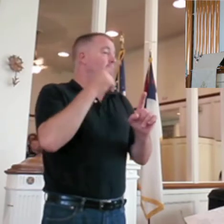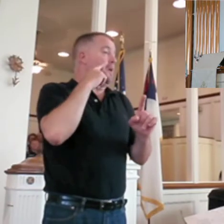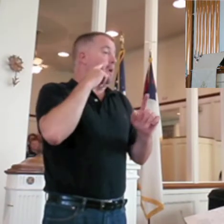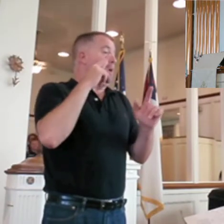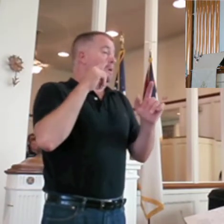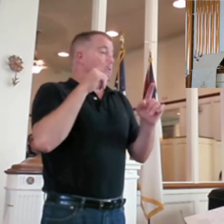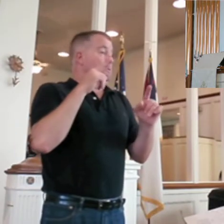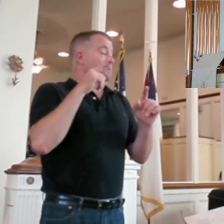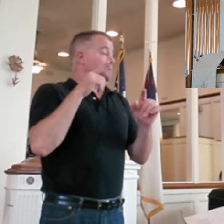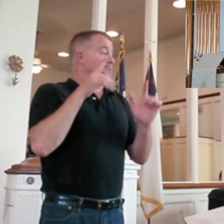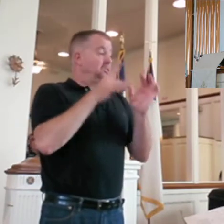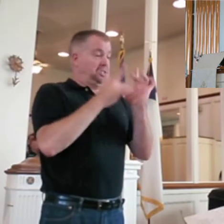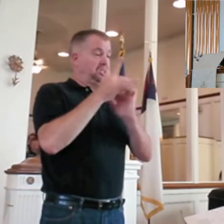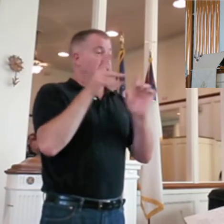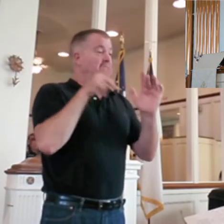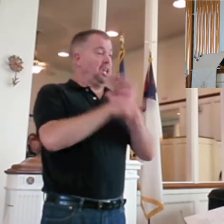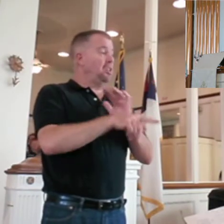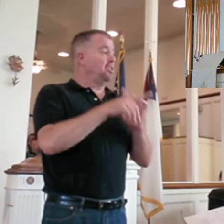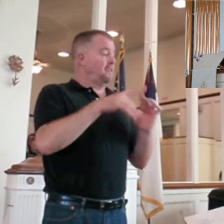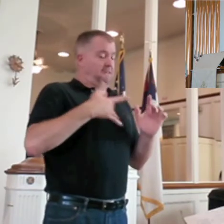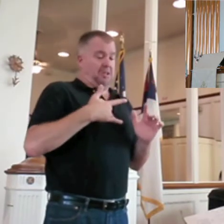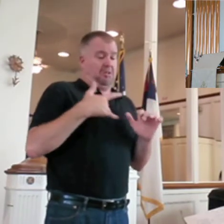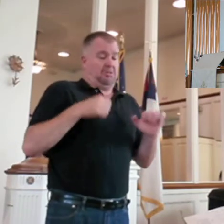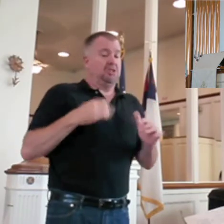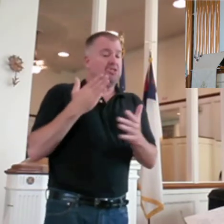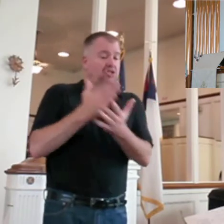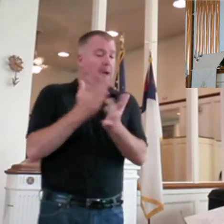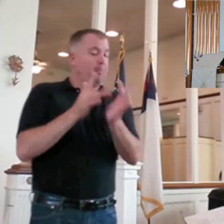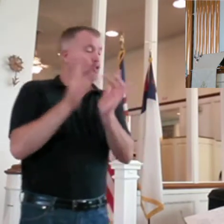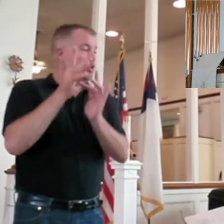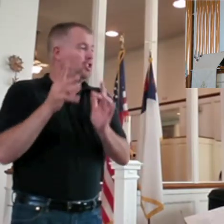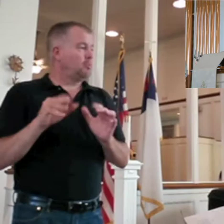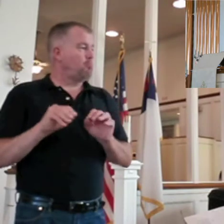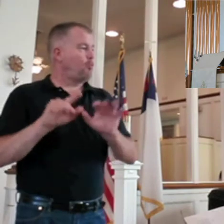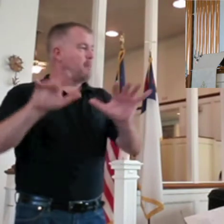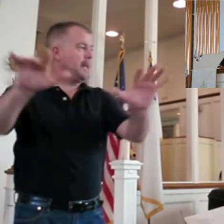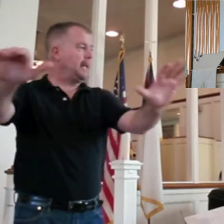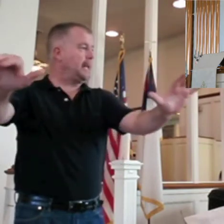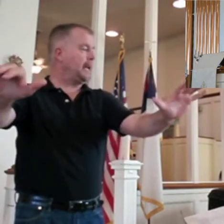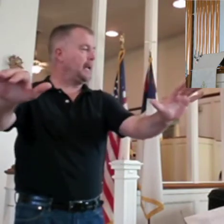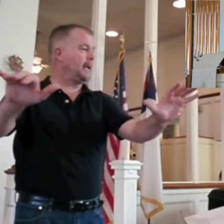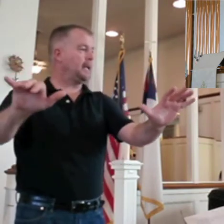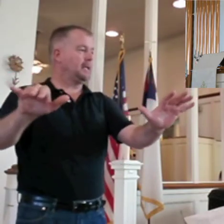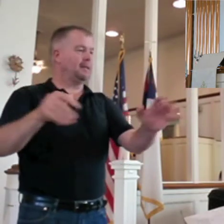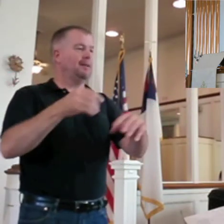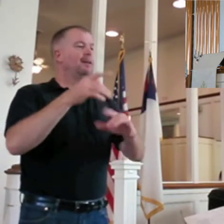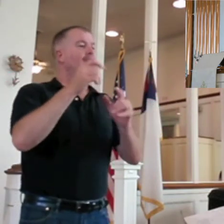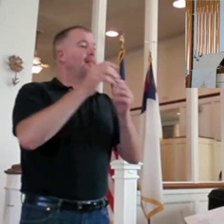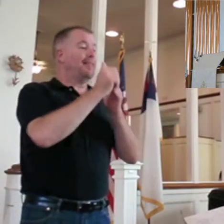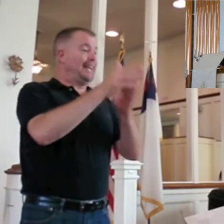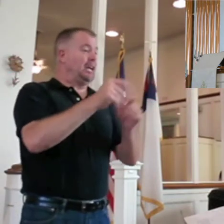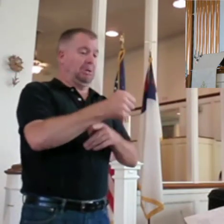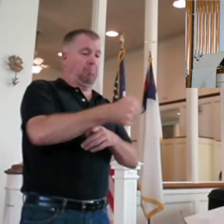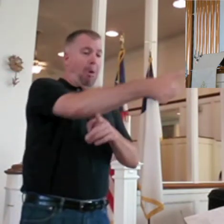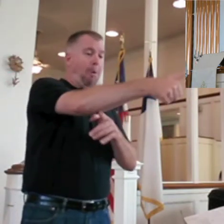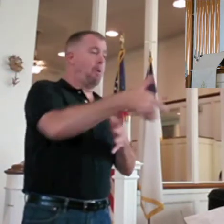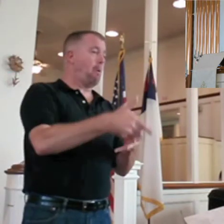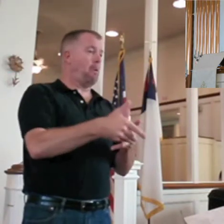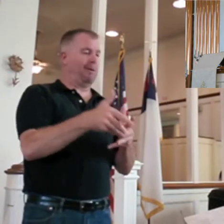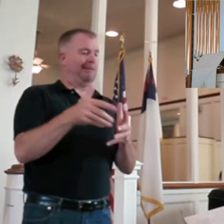movement by cutting off the head, by nailing up Jesus. They thought by eliminating that